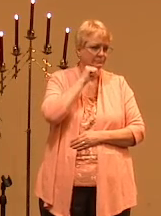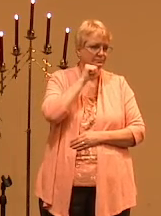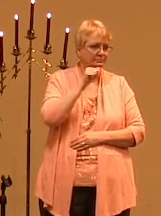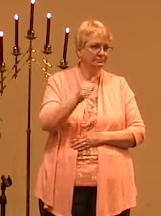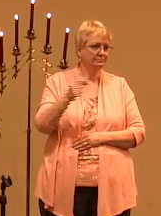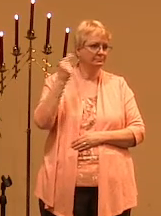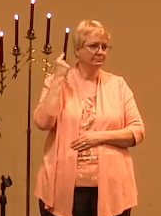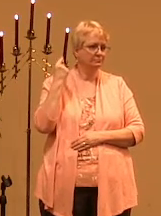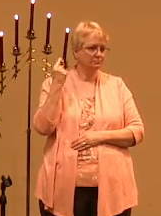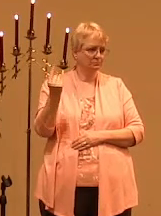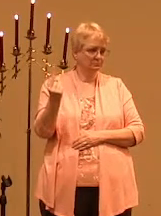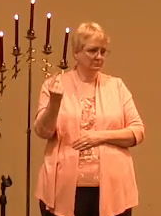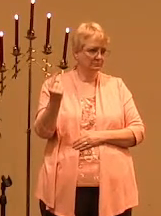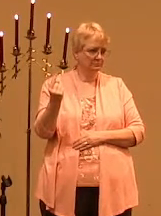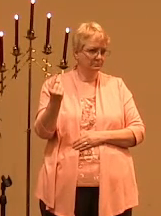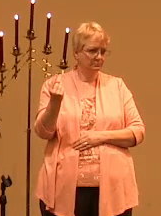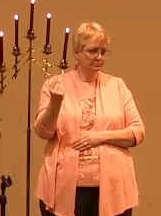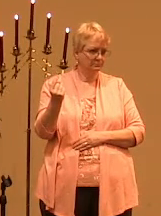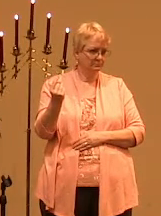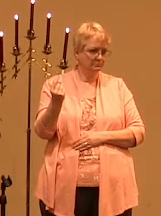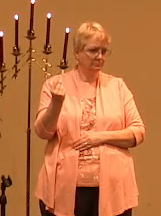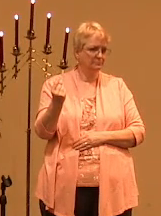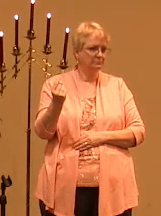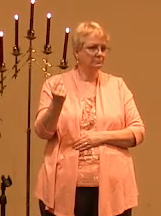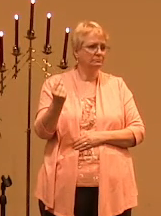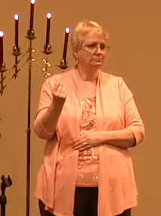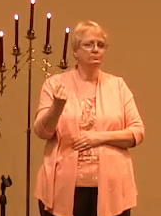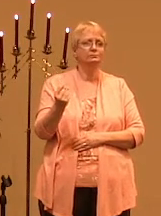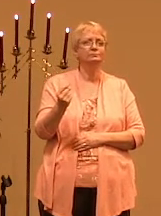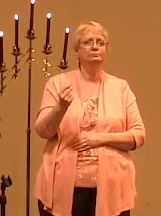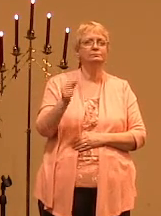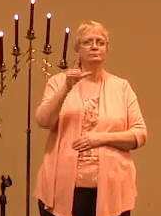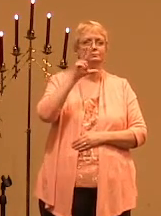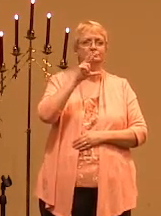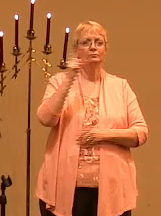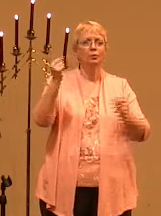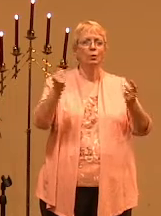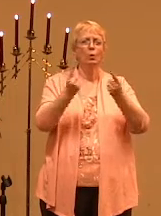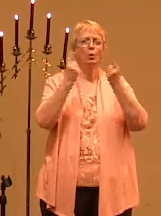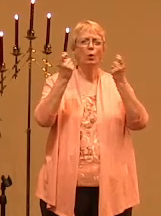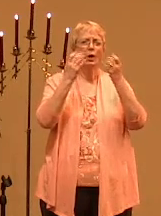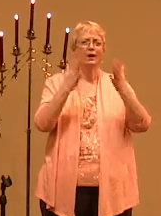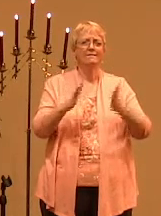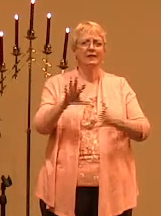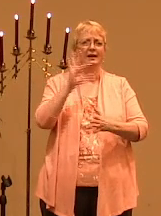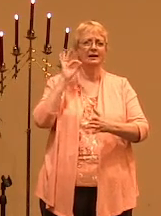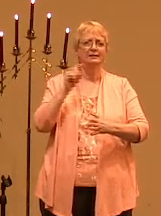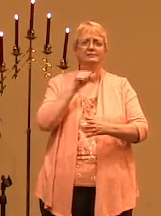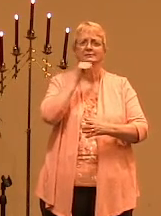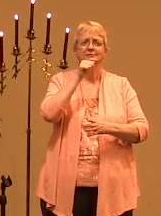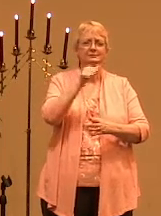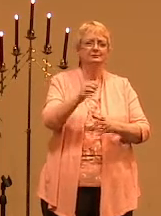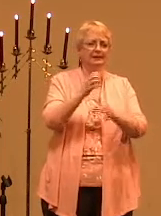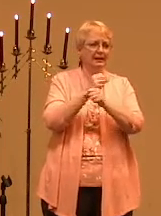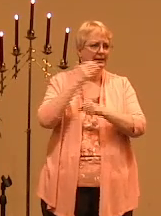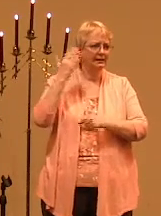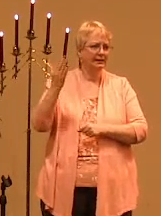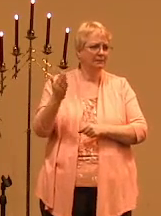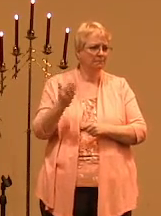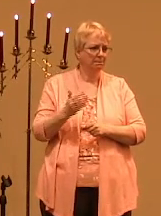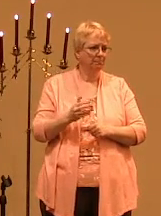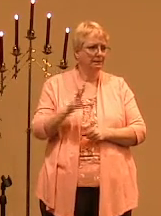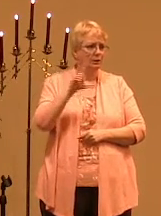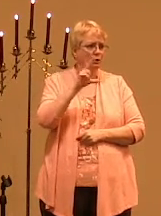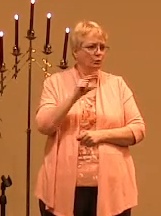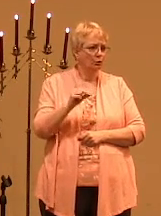No, not one. Or sinner find that he not take